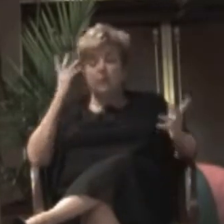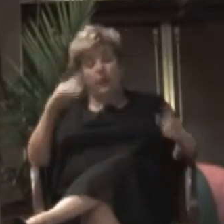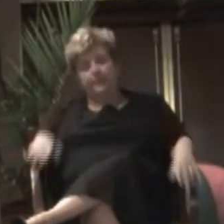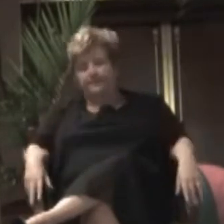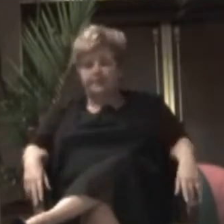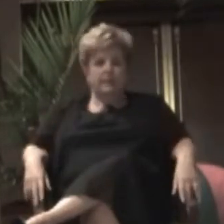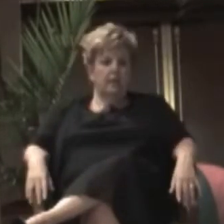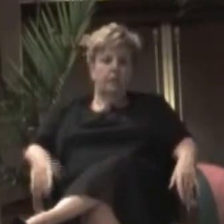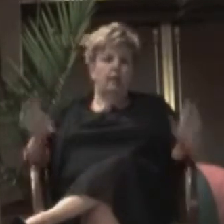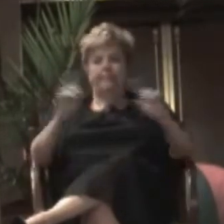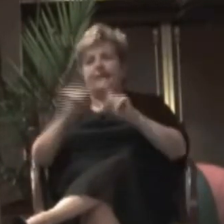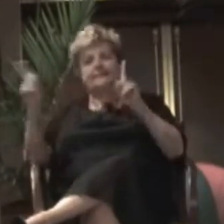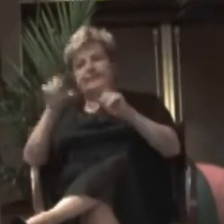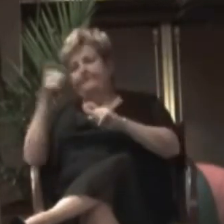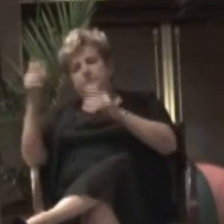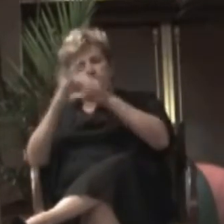That's a whole different story.